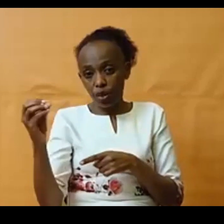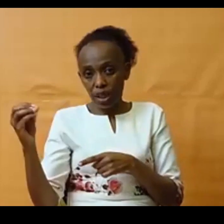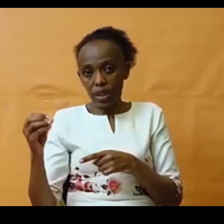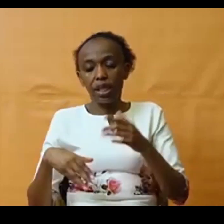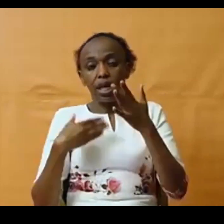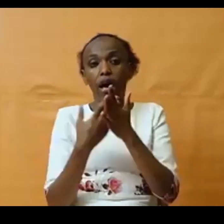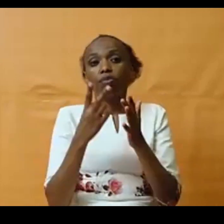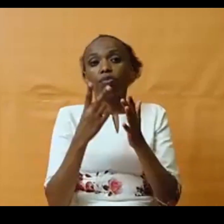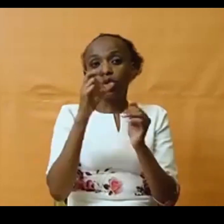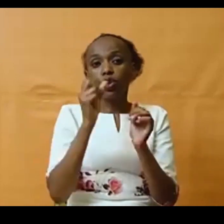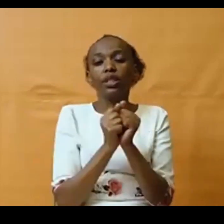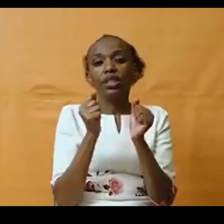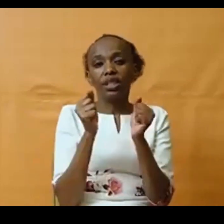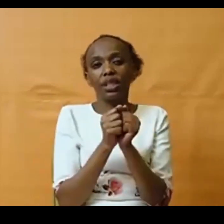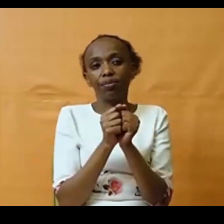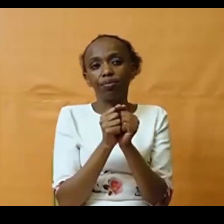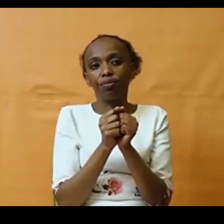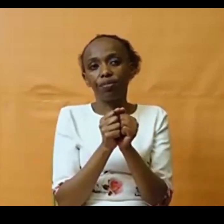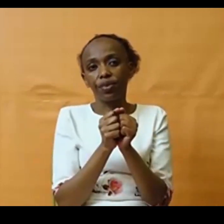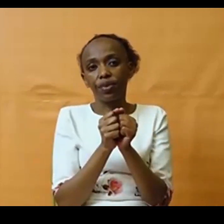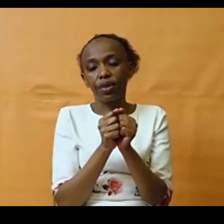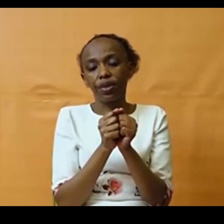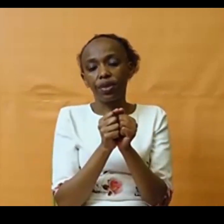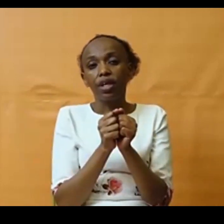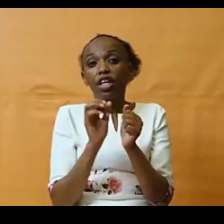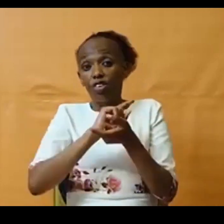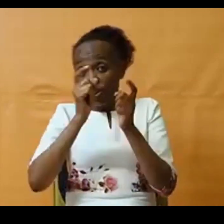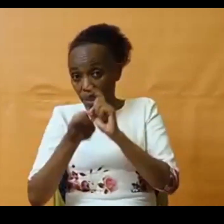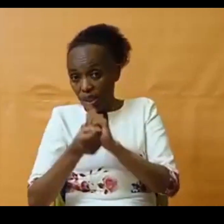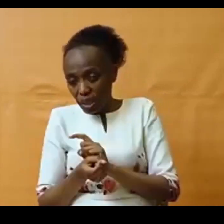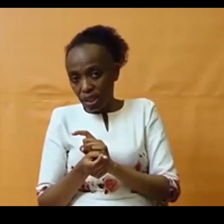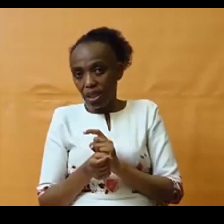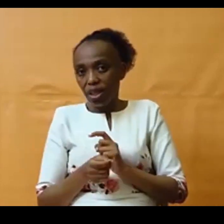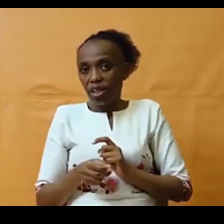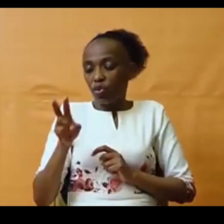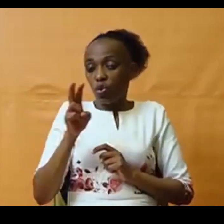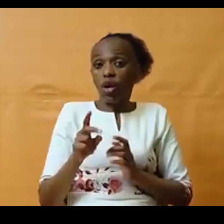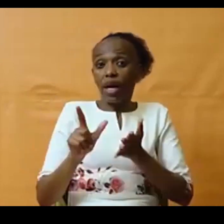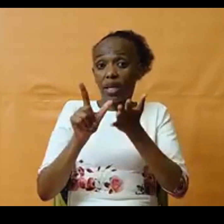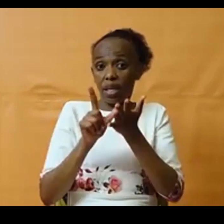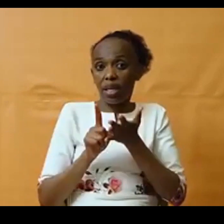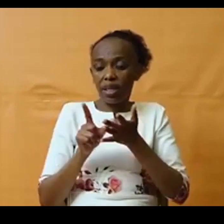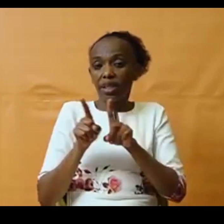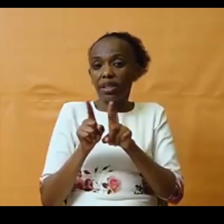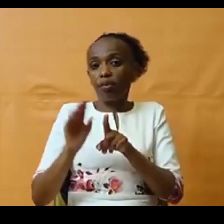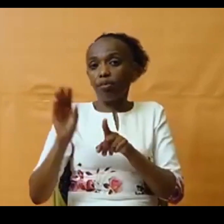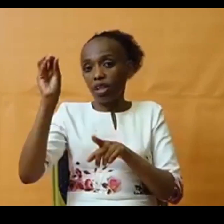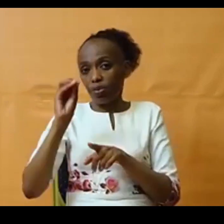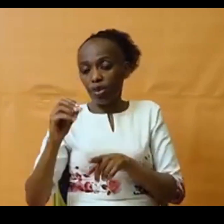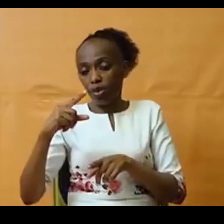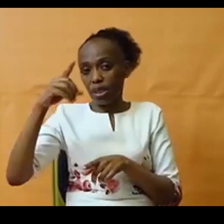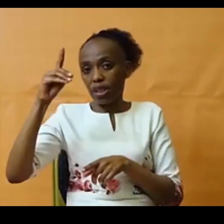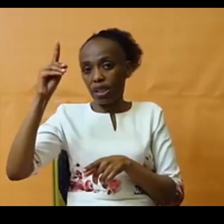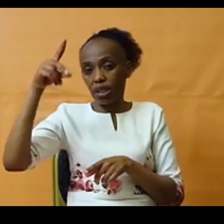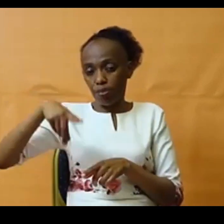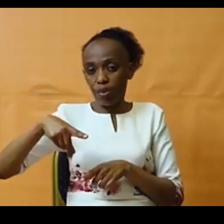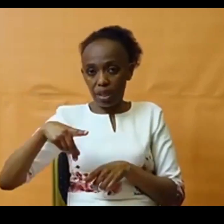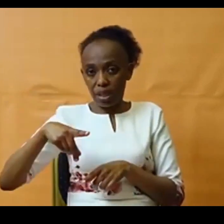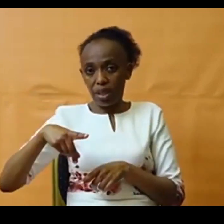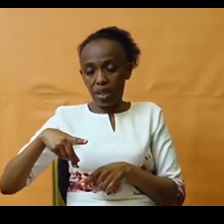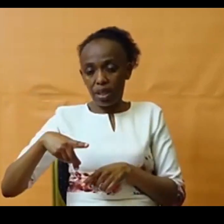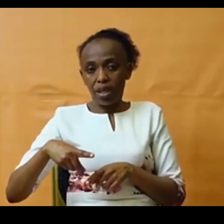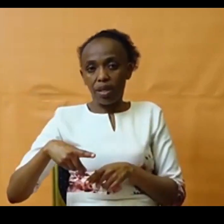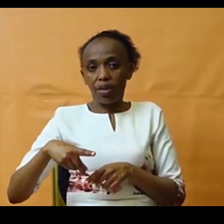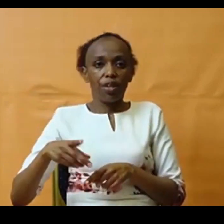2010. If you switch that to look at debt as a percentage of GDP and go a bit further, you